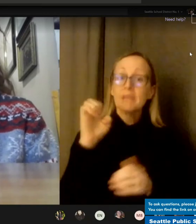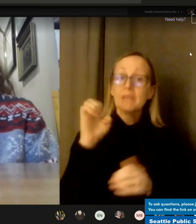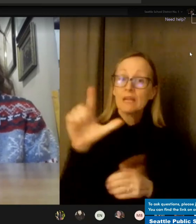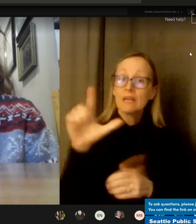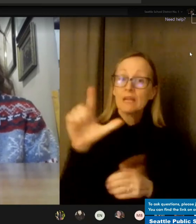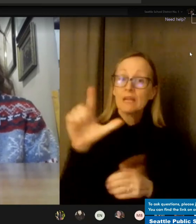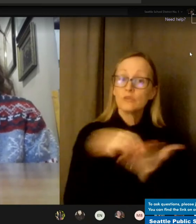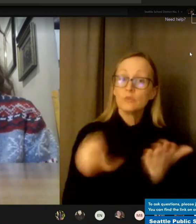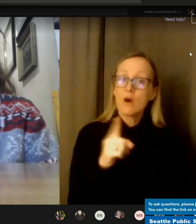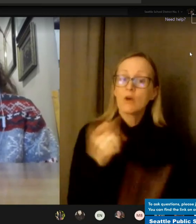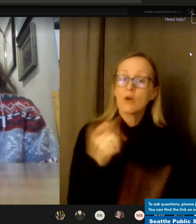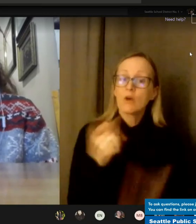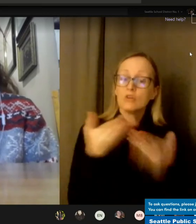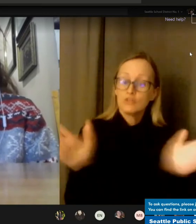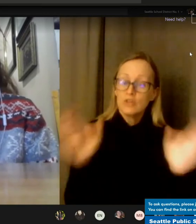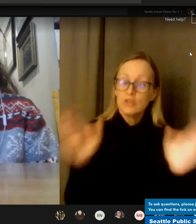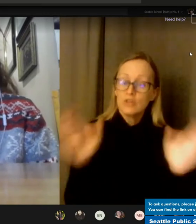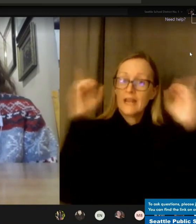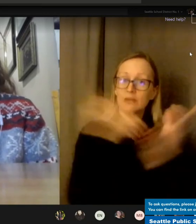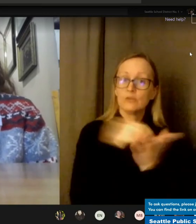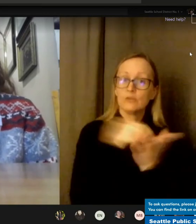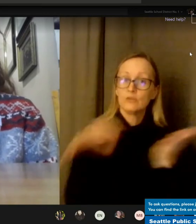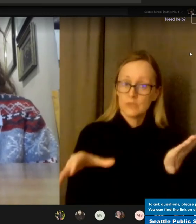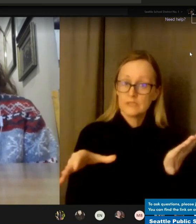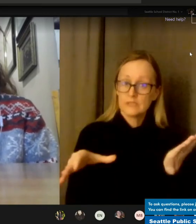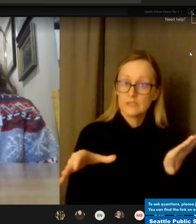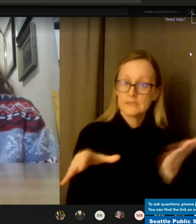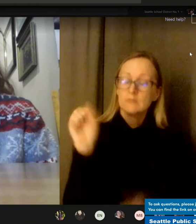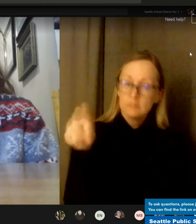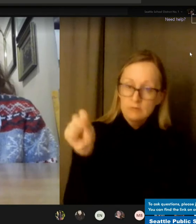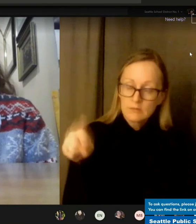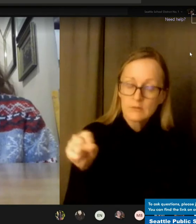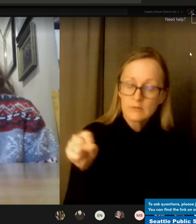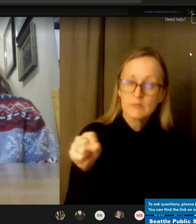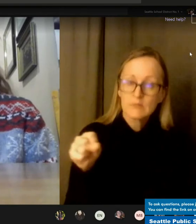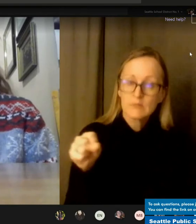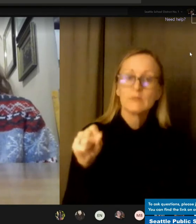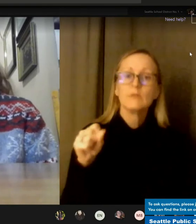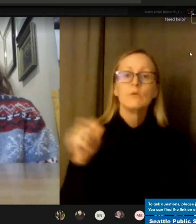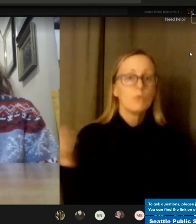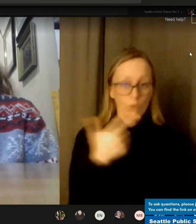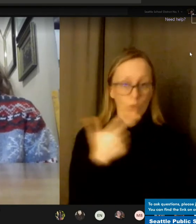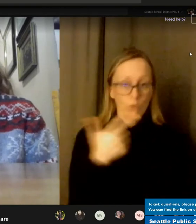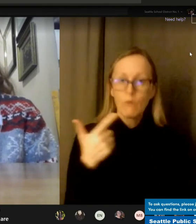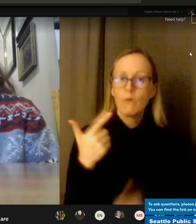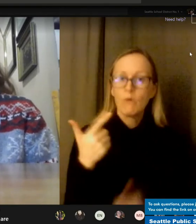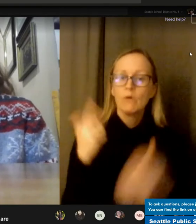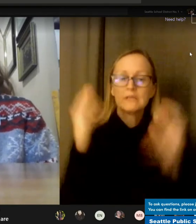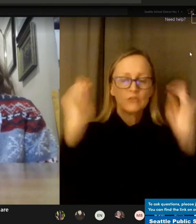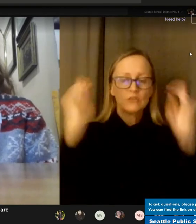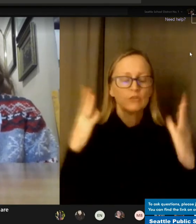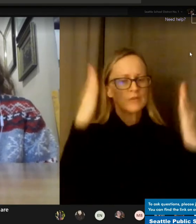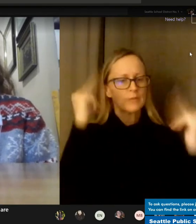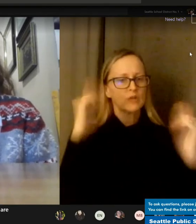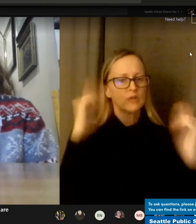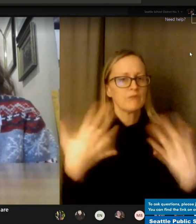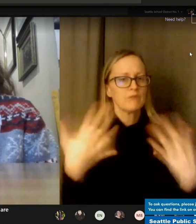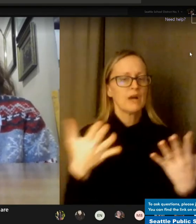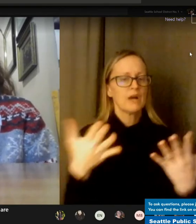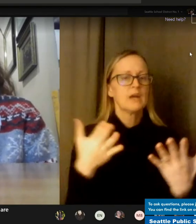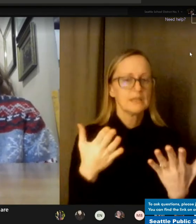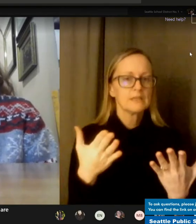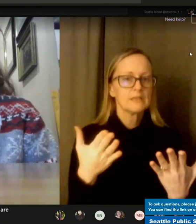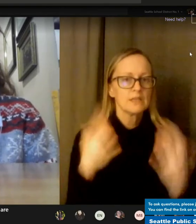first. All our classroom teachers are expected to provide instruction with appropriate scaffolding so